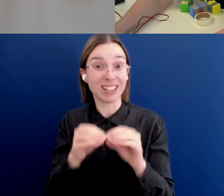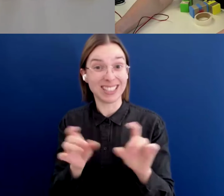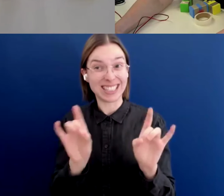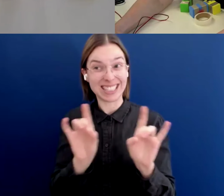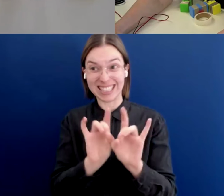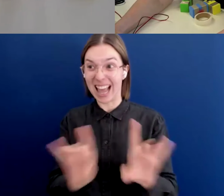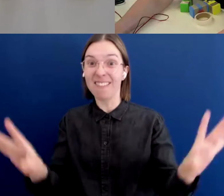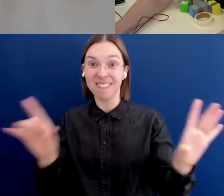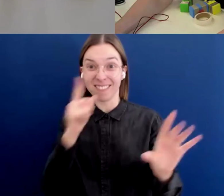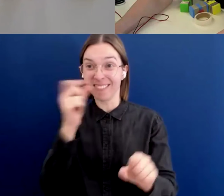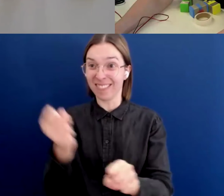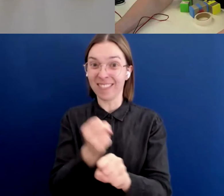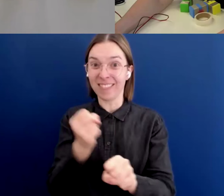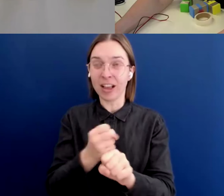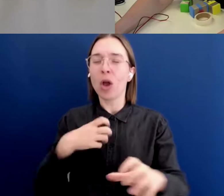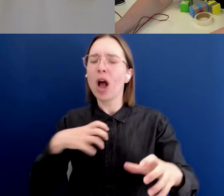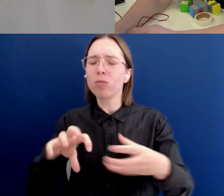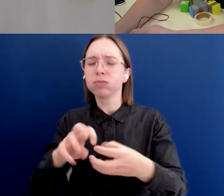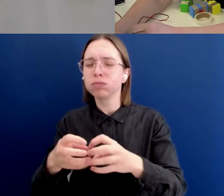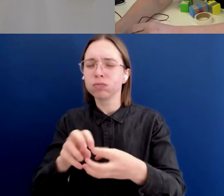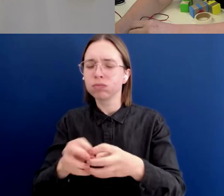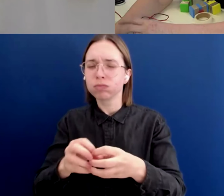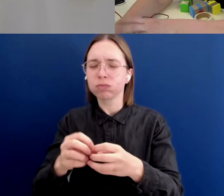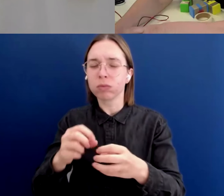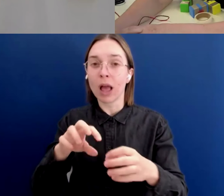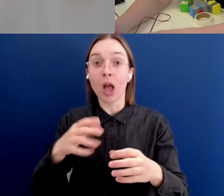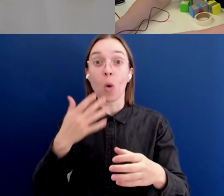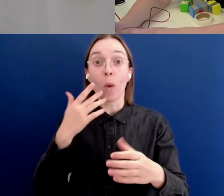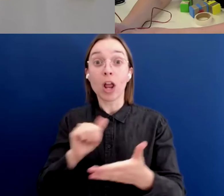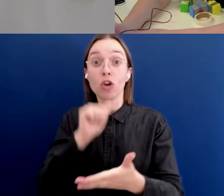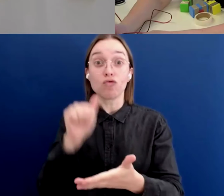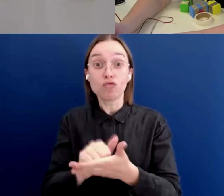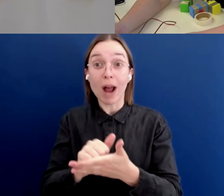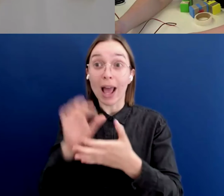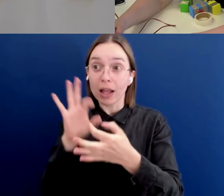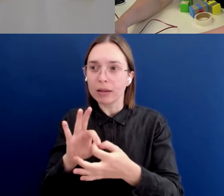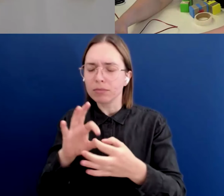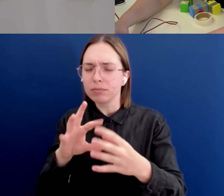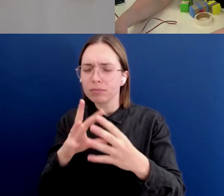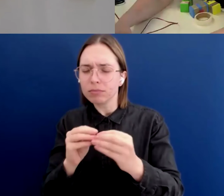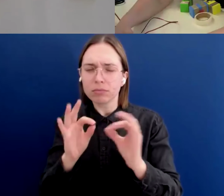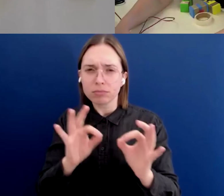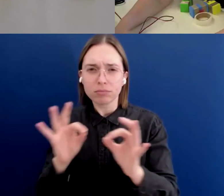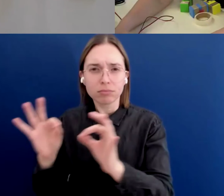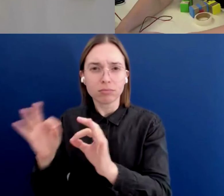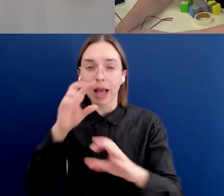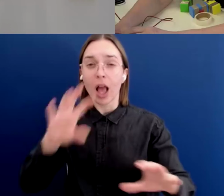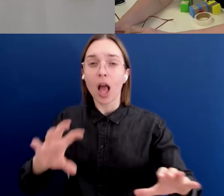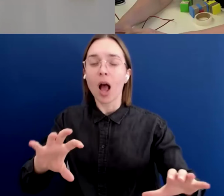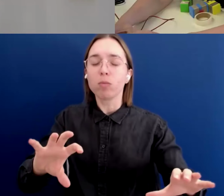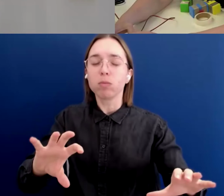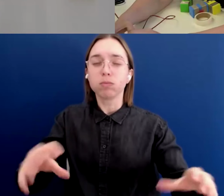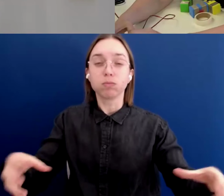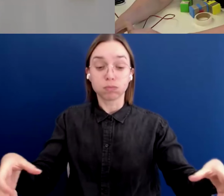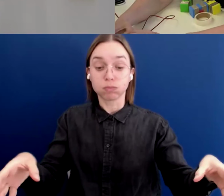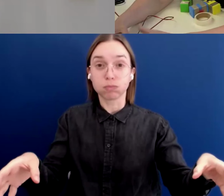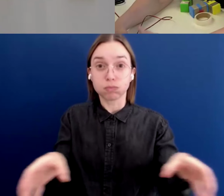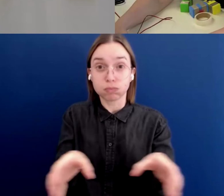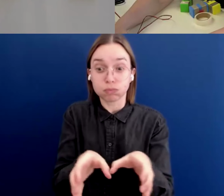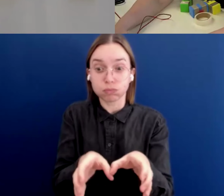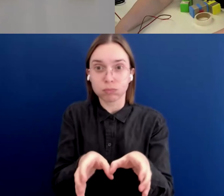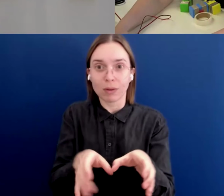can feel when they've made the circuit correctly. So the blocks just involve